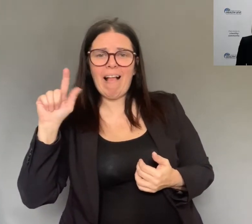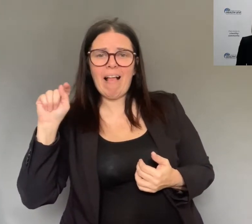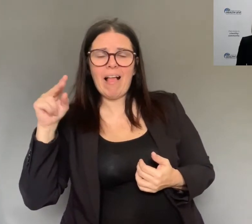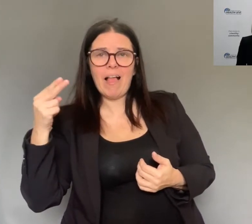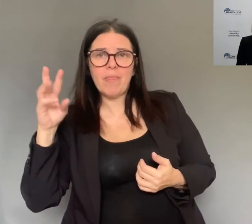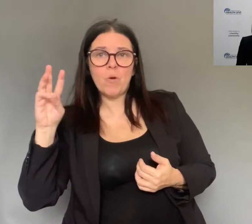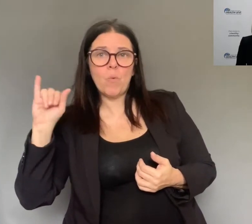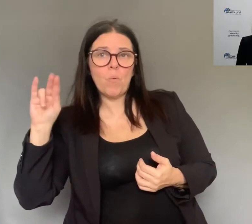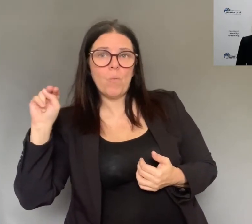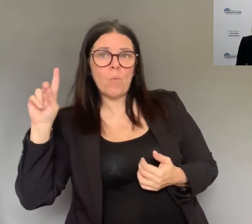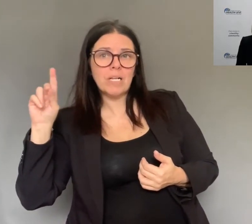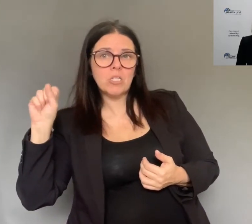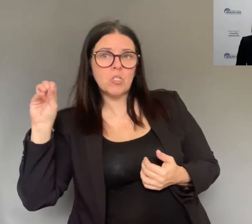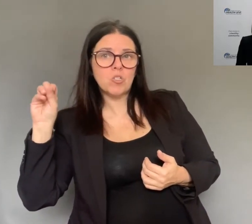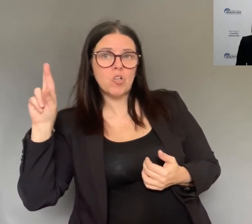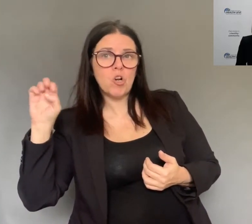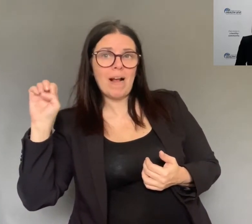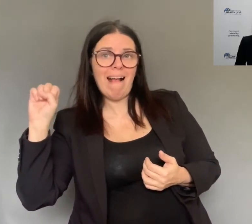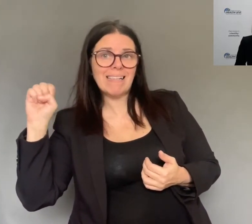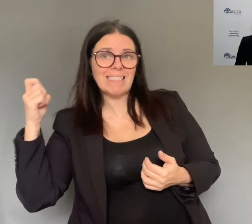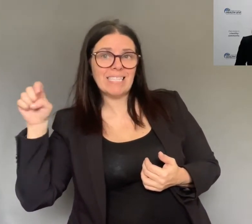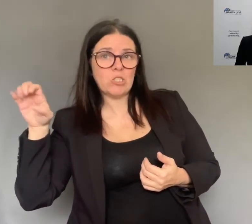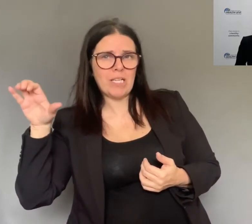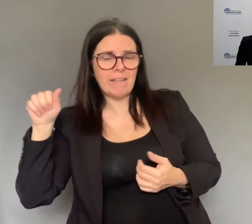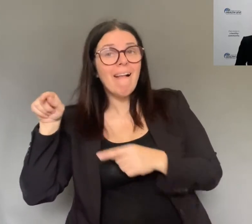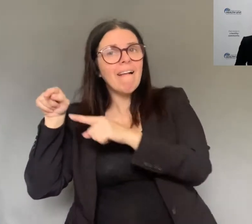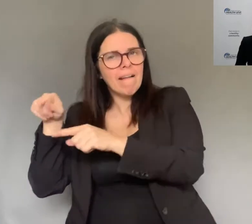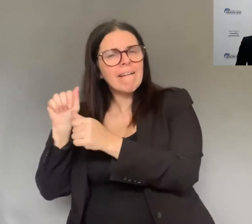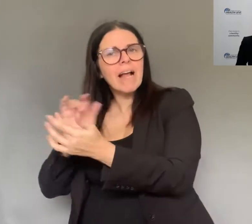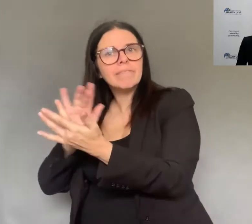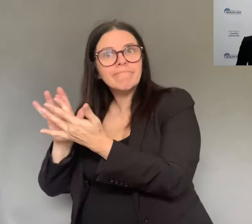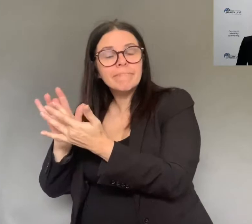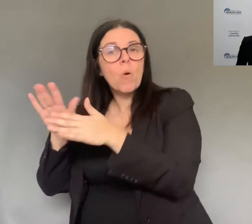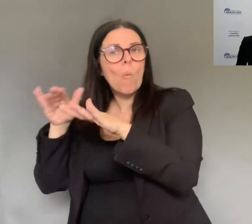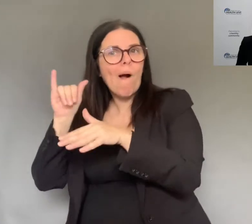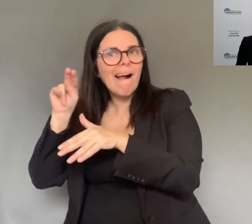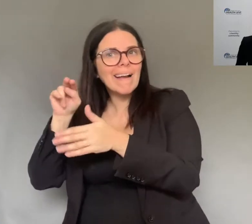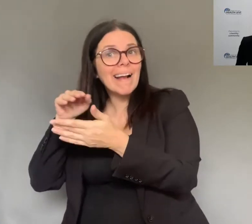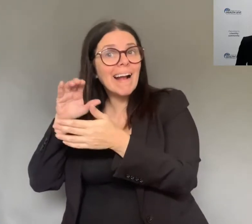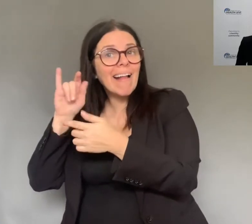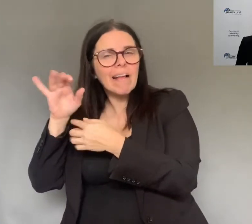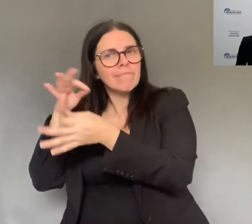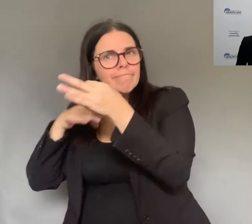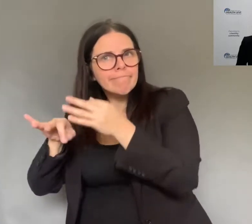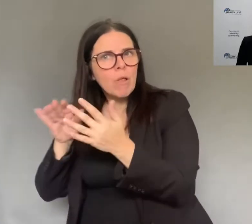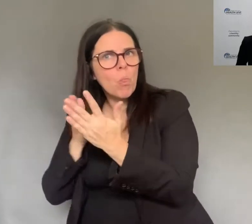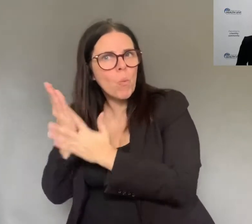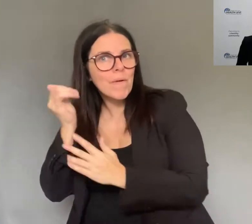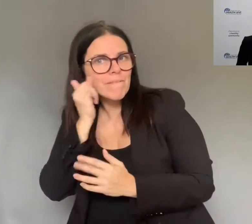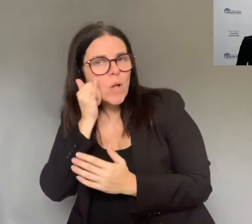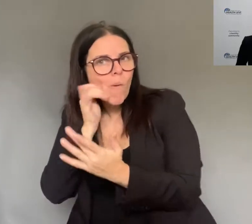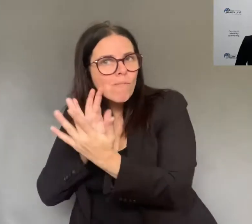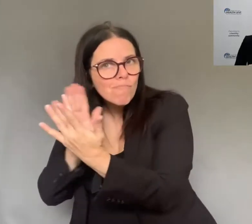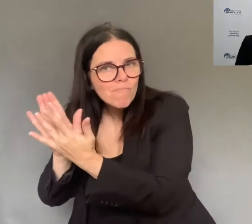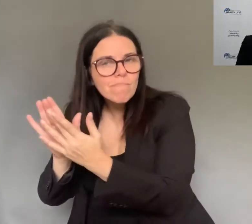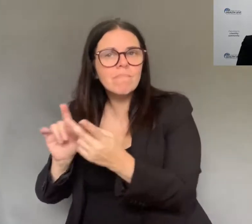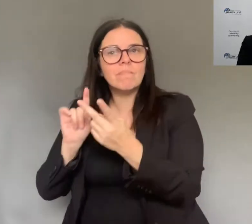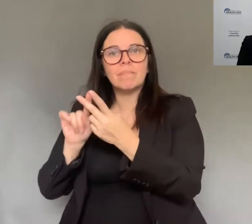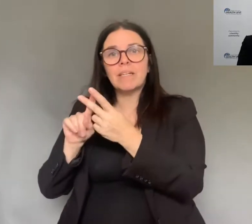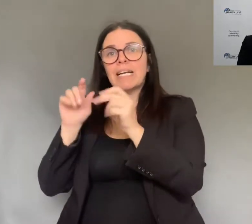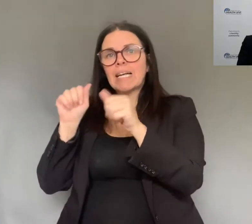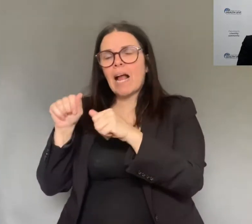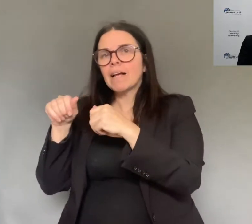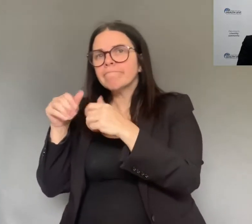Hospital Olette Campus. Please note that testing is available for people who have symptoms of COVID-19.